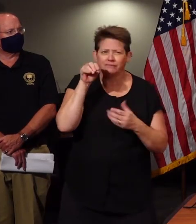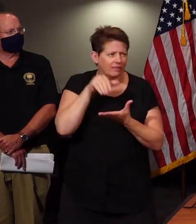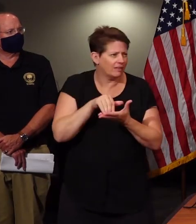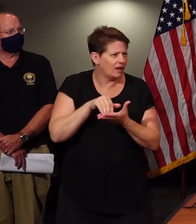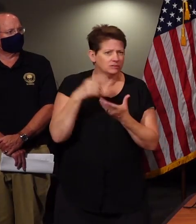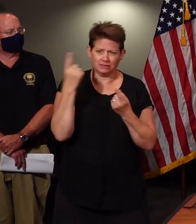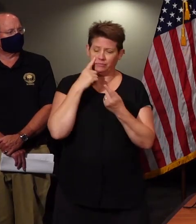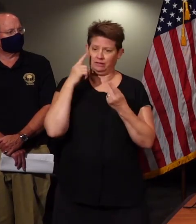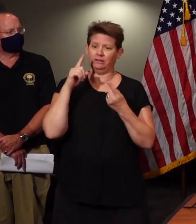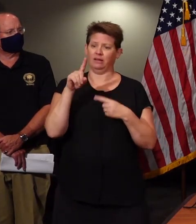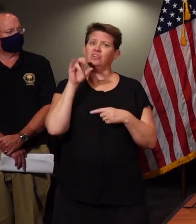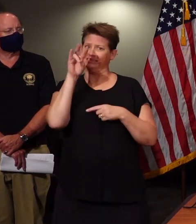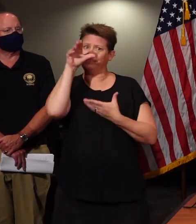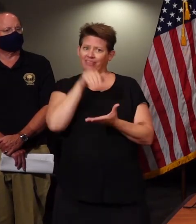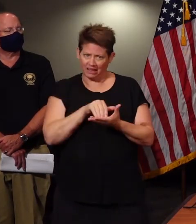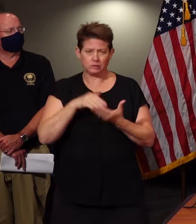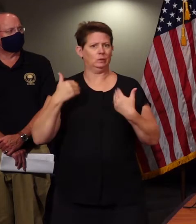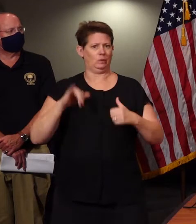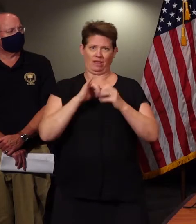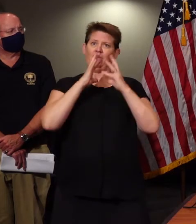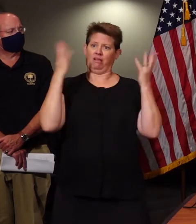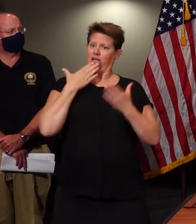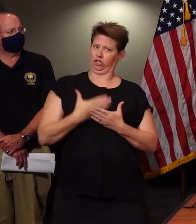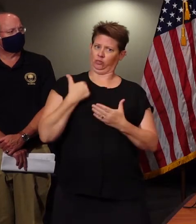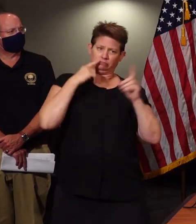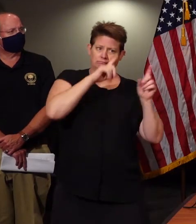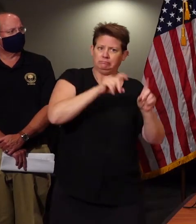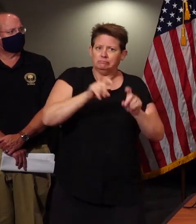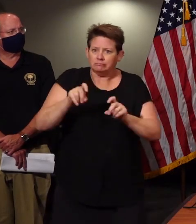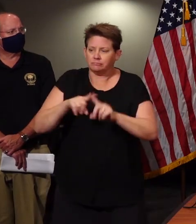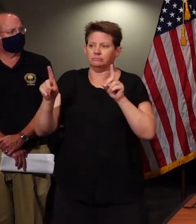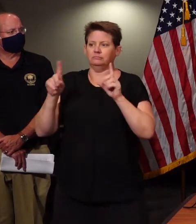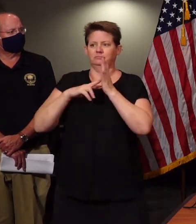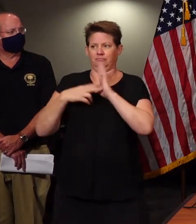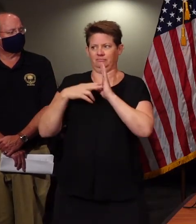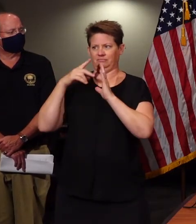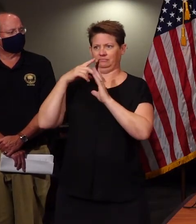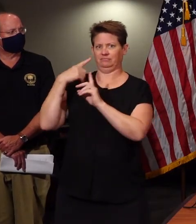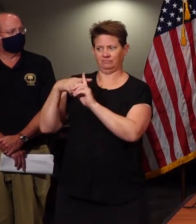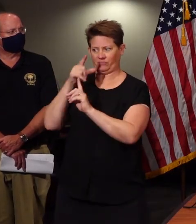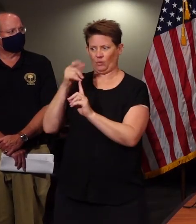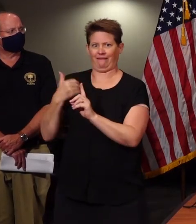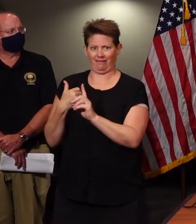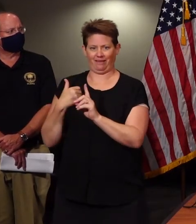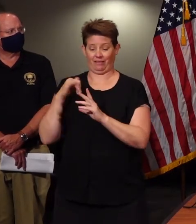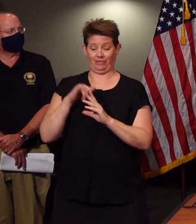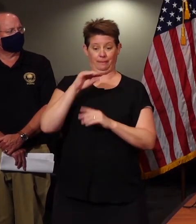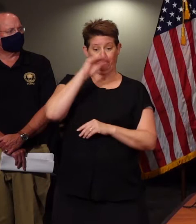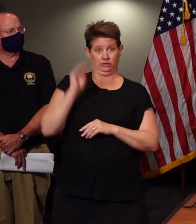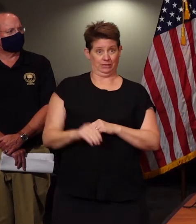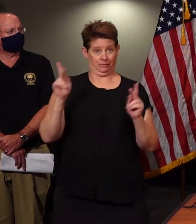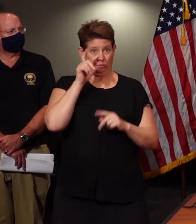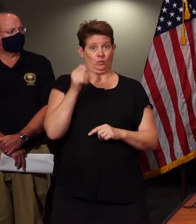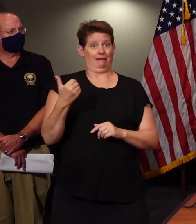170,000, which is a lot. We're doing a whole lot of testing, but we're also getting a lot of positives, and the percentage of